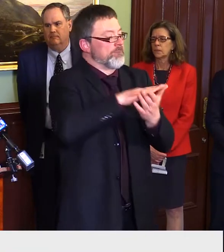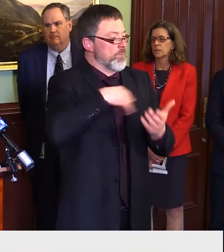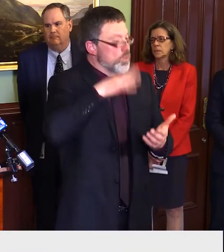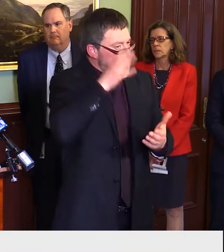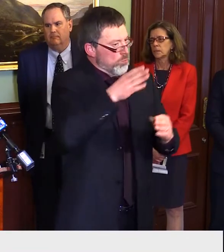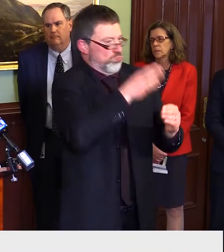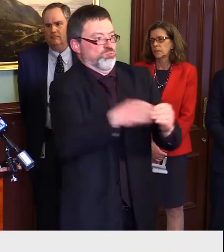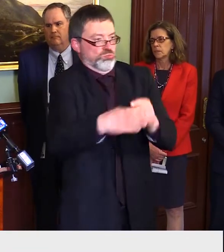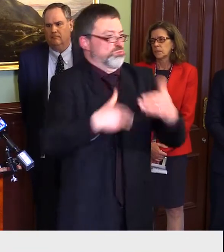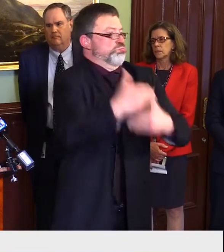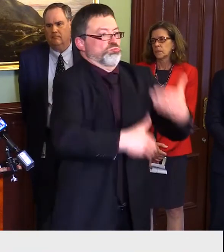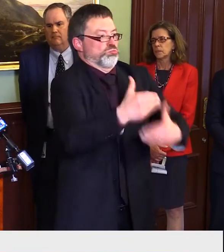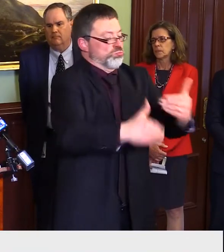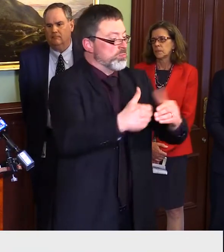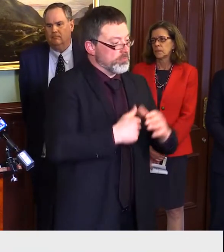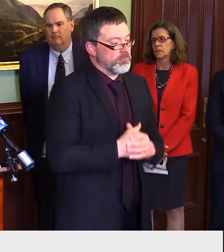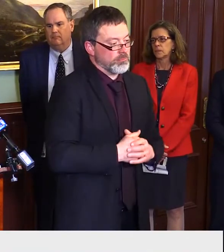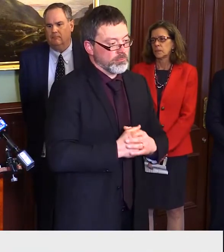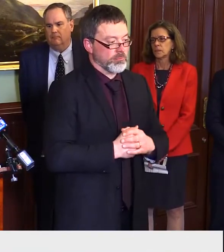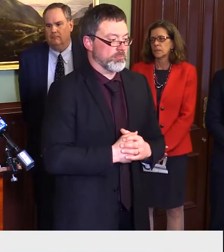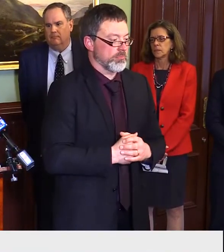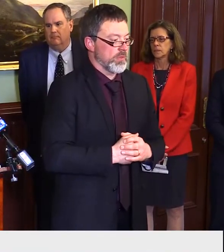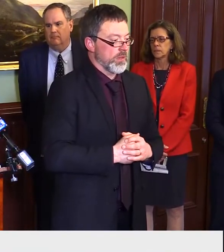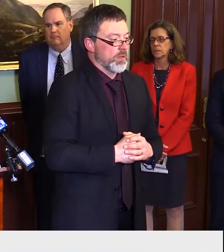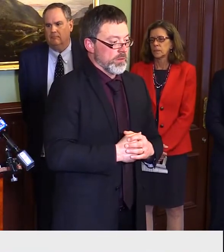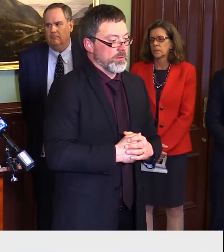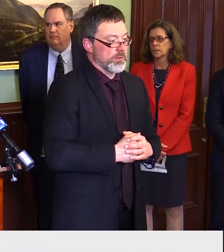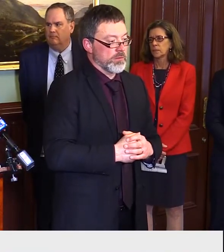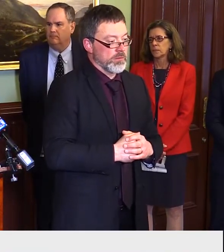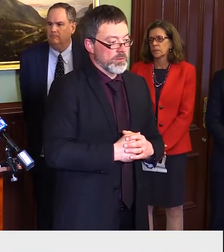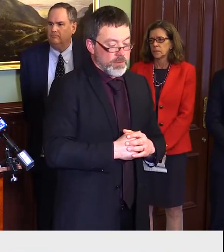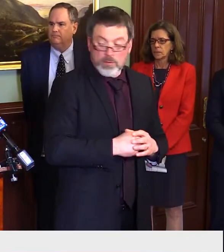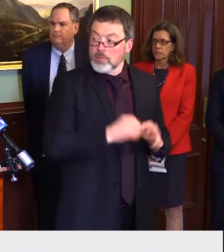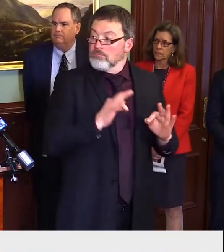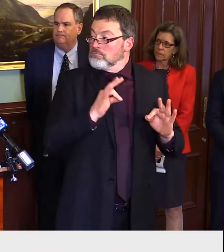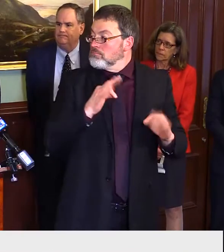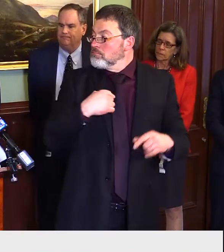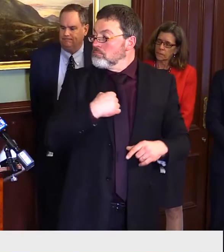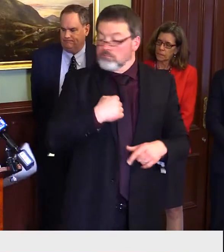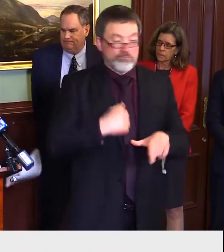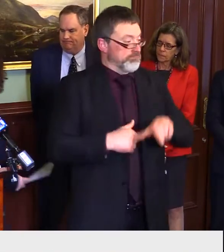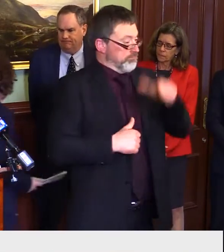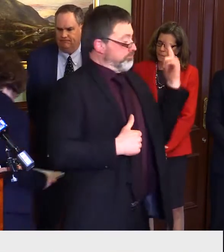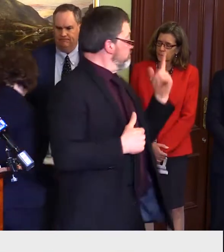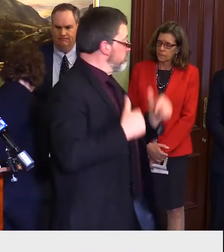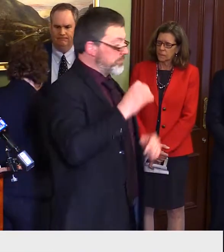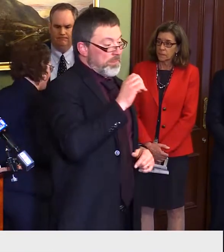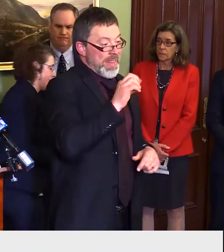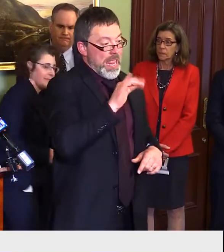come forward Director Erica Borneman from Vermont Emergency Management.